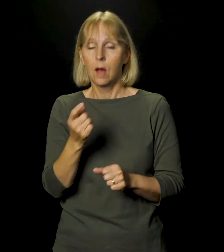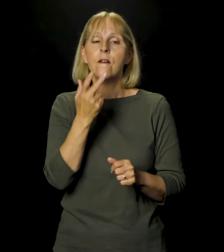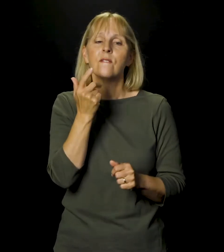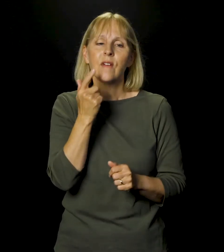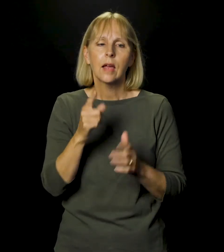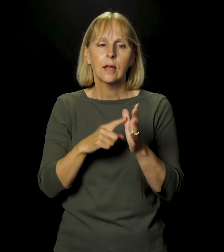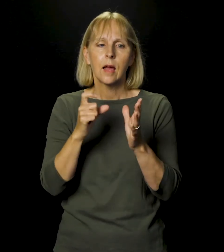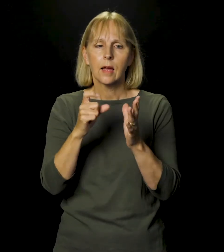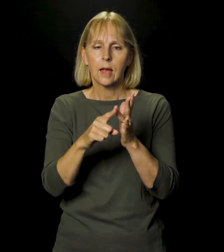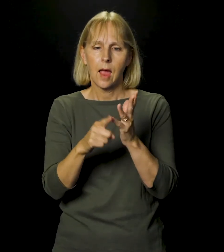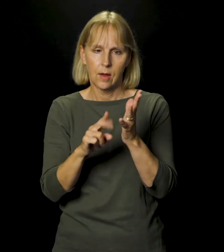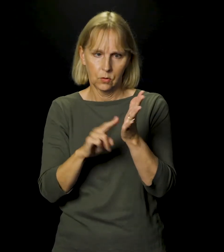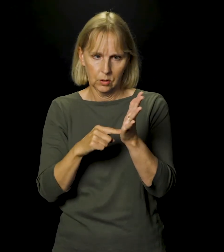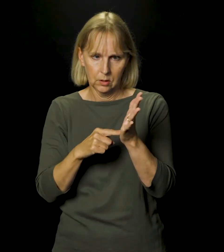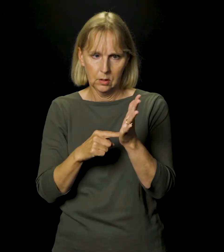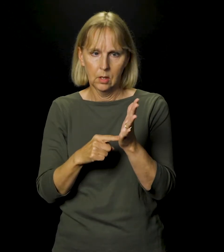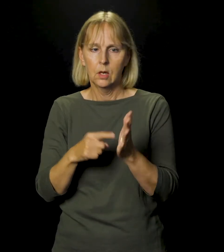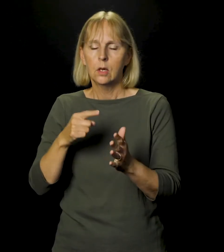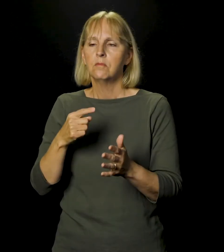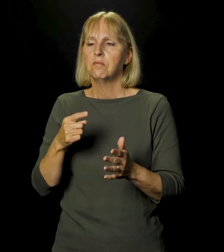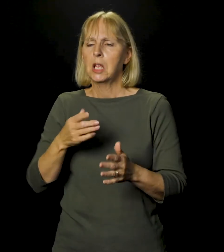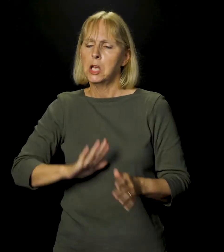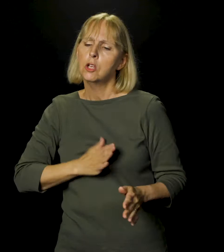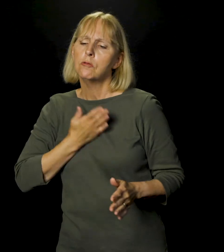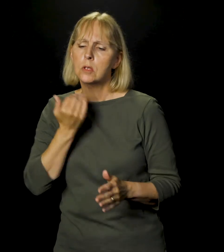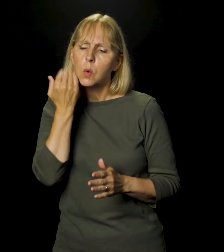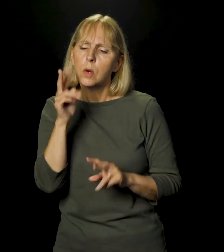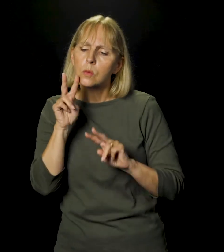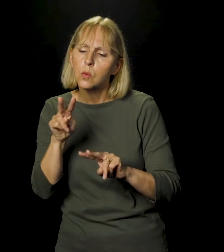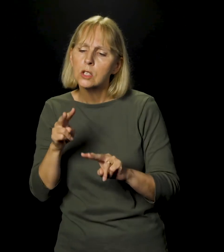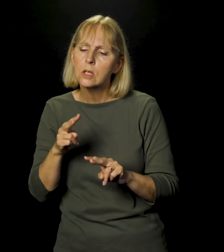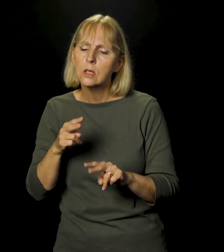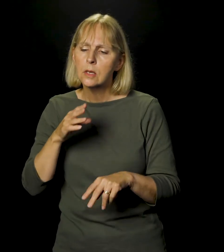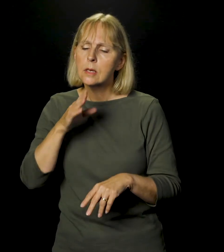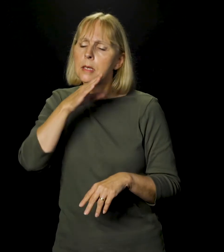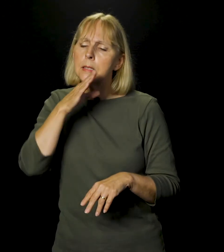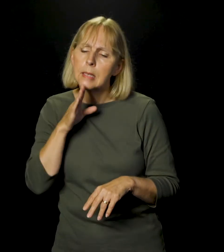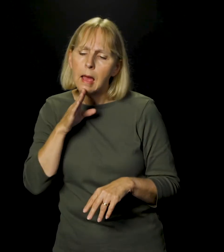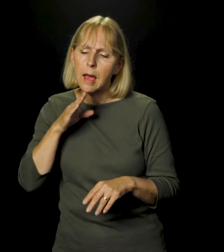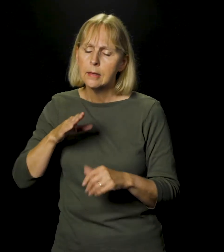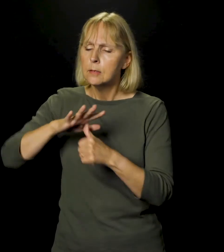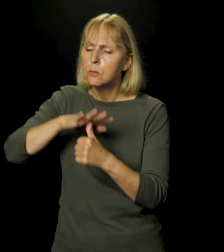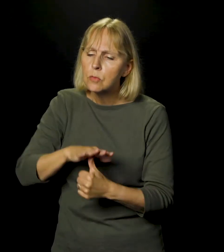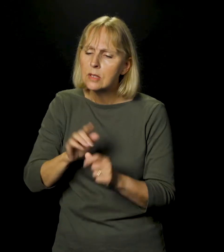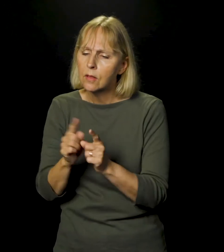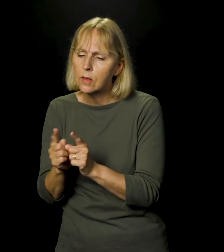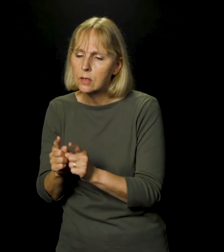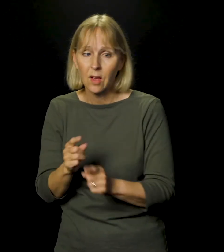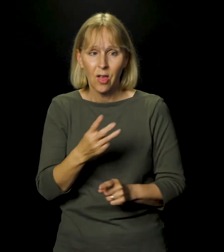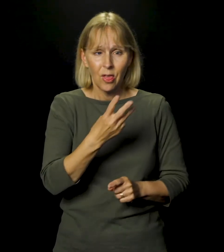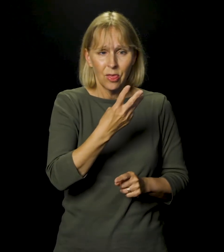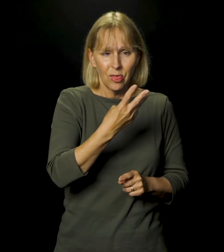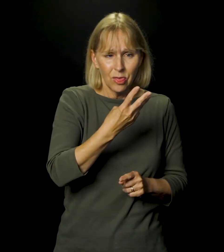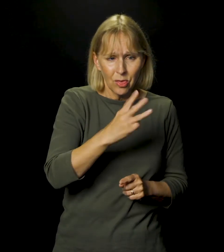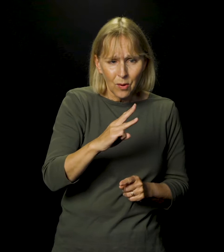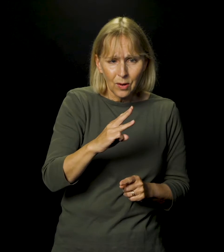content, it took only 36 minutes of watch time for it to recognise the interests of that account. And